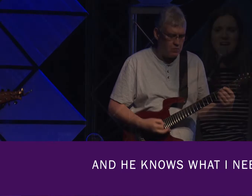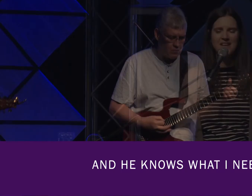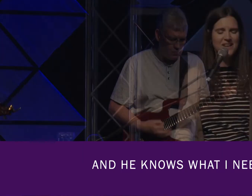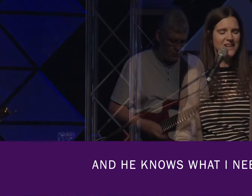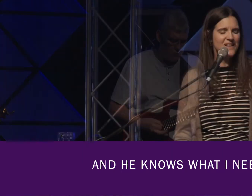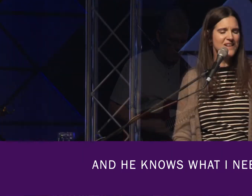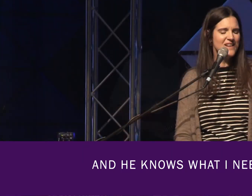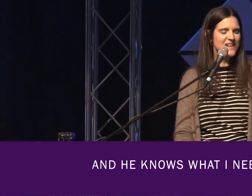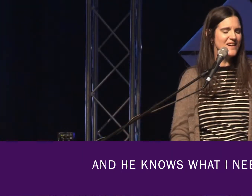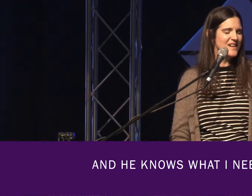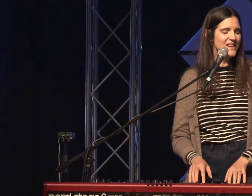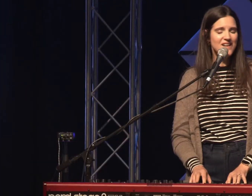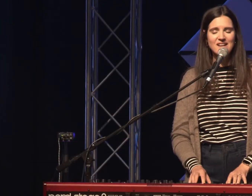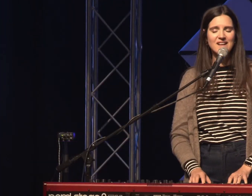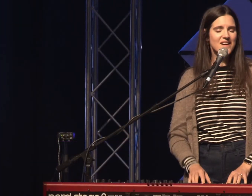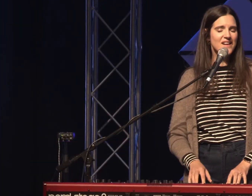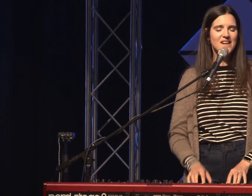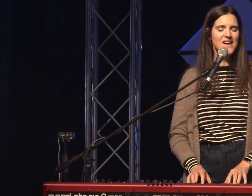I